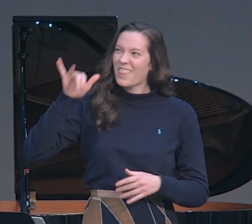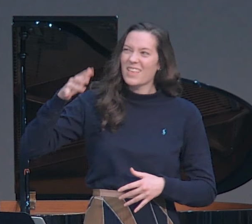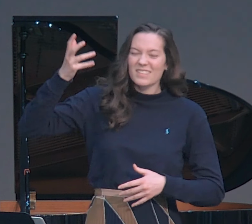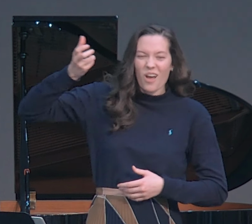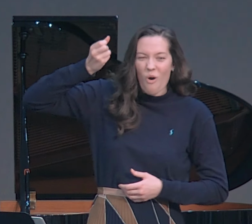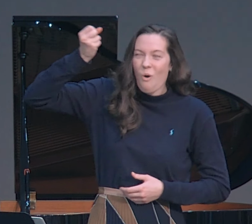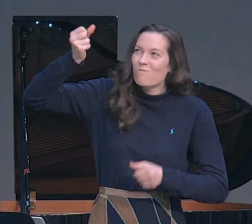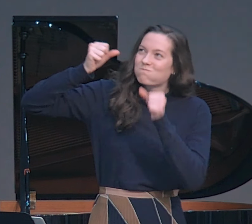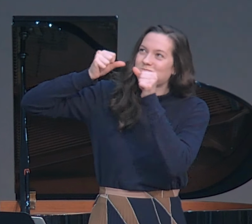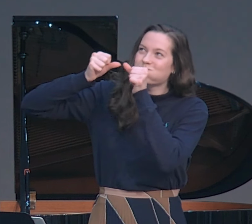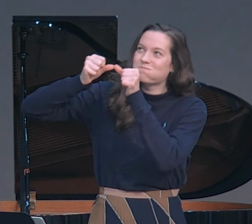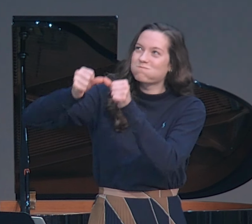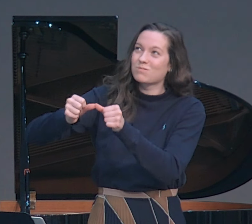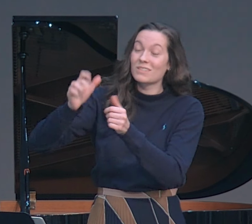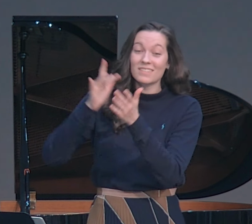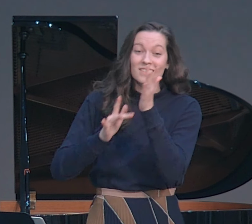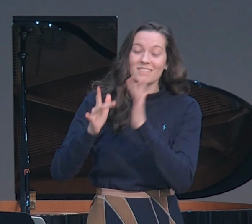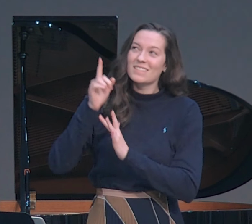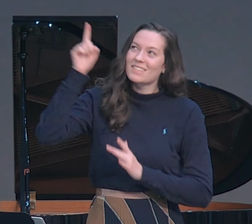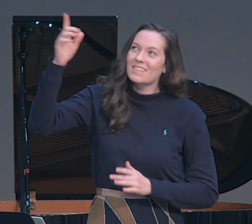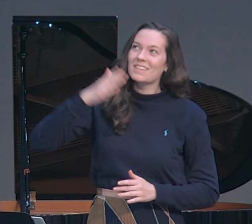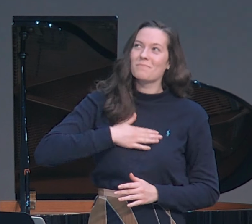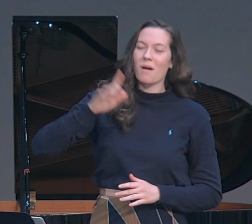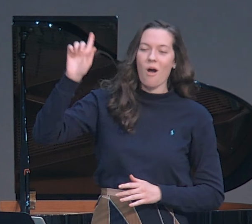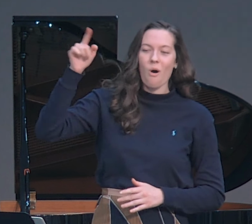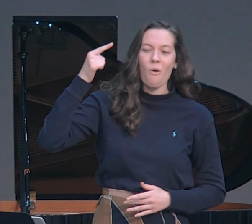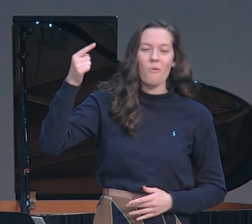hold, my hope is only